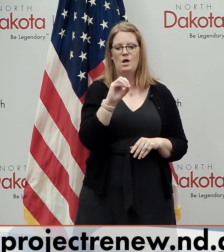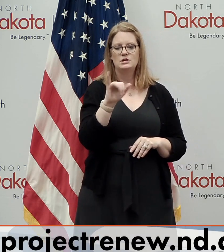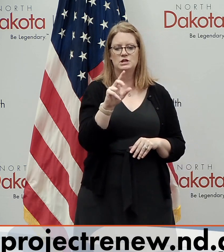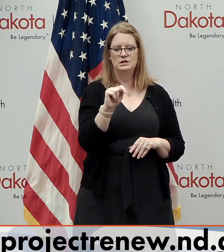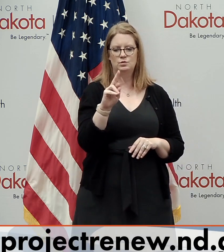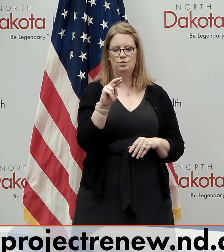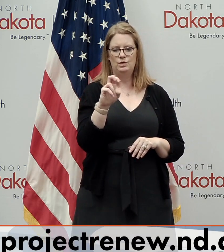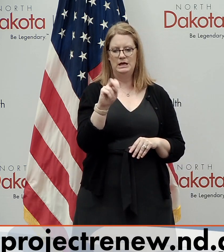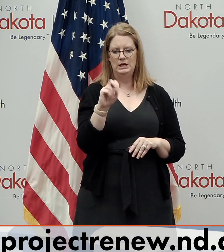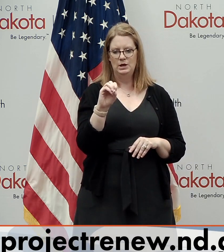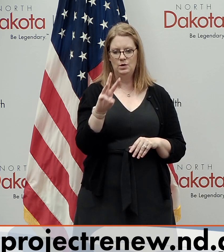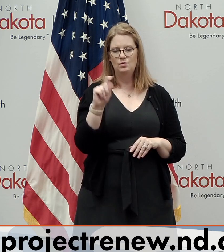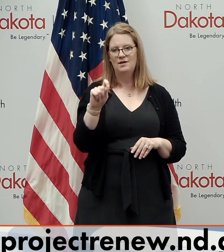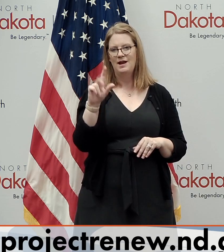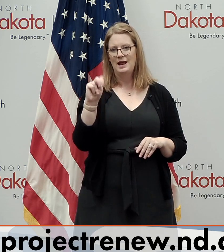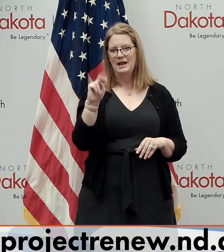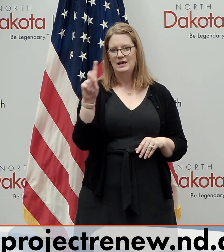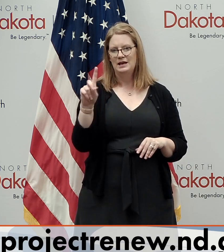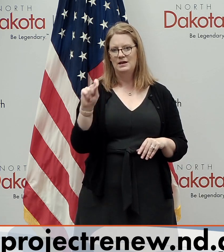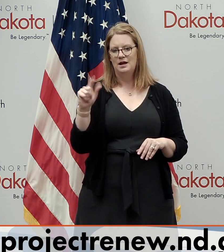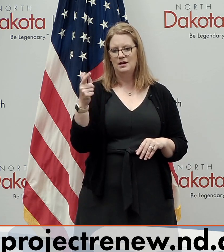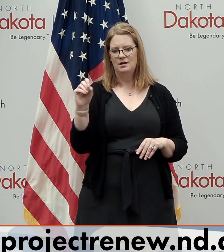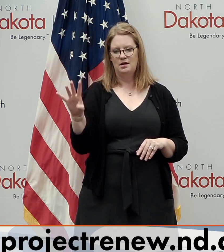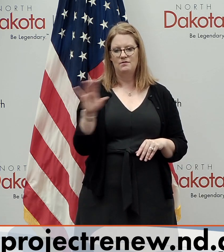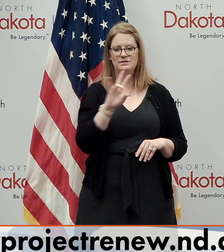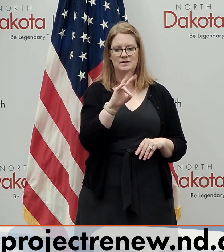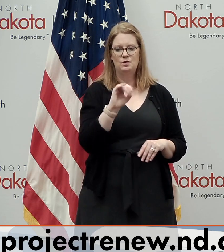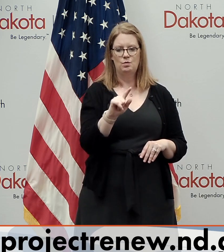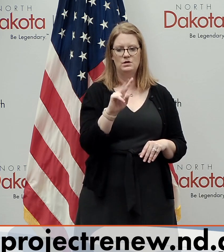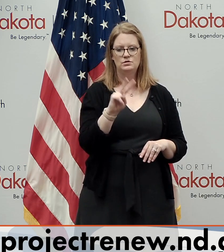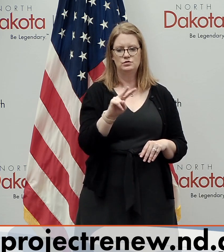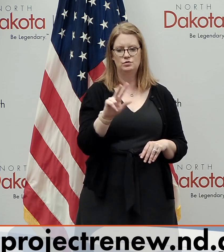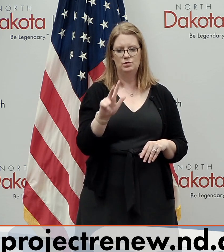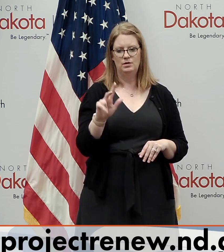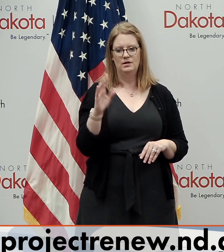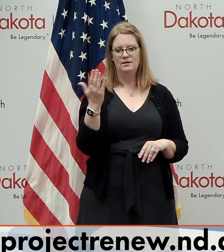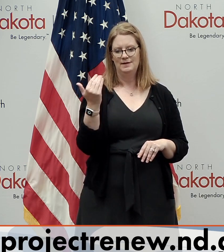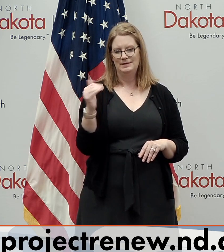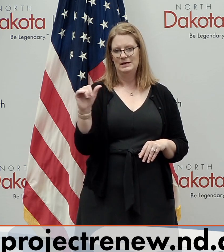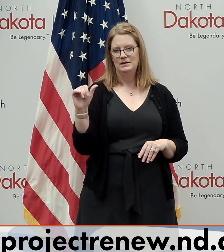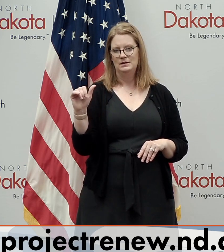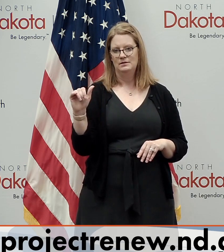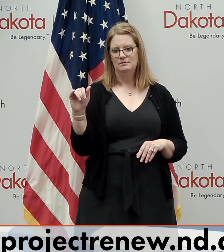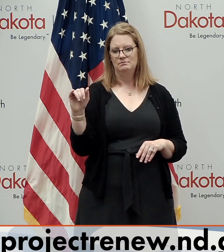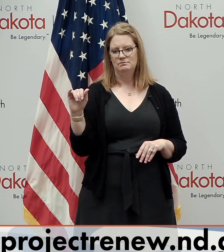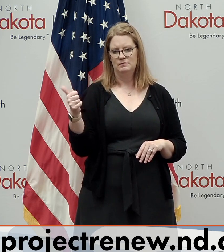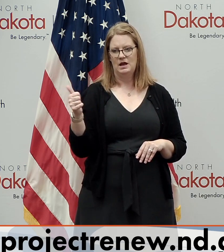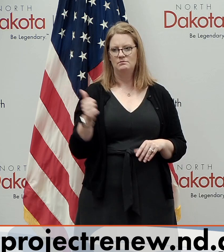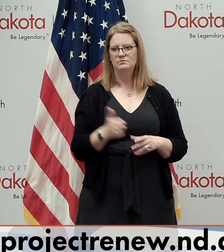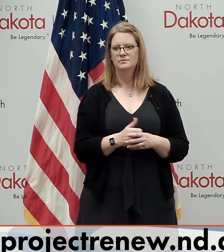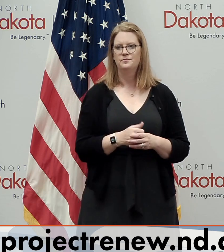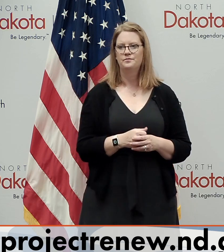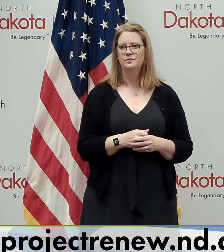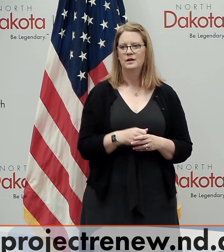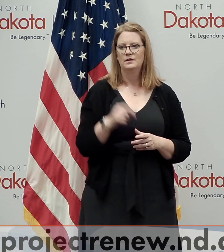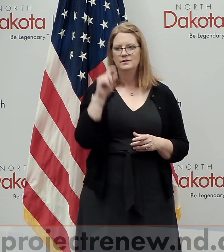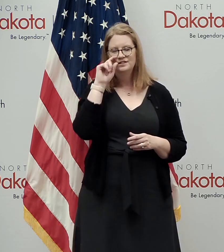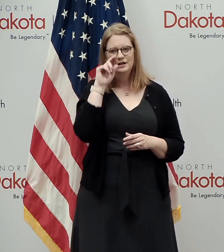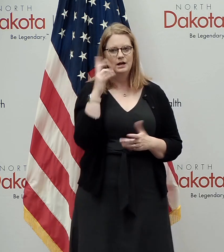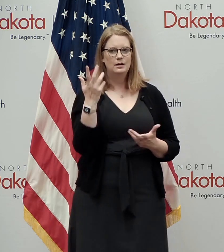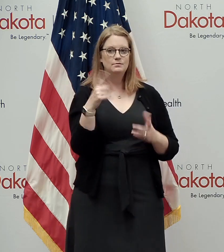projectrenew.nd.gov or call 701-223-1540. On the good news section for